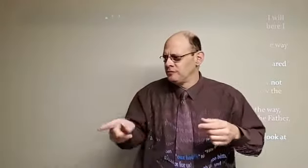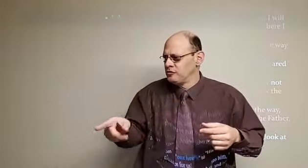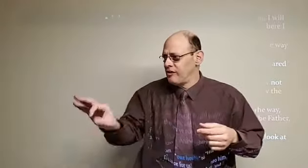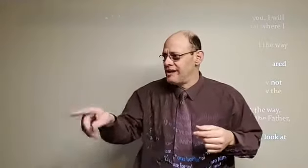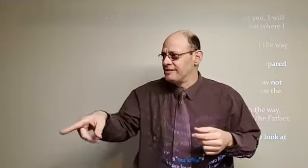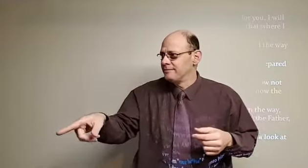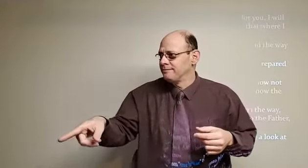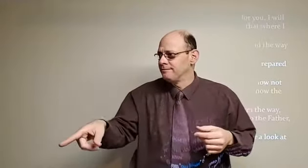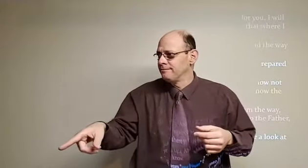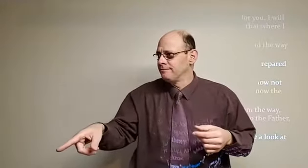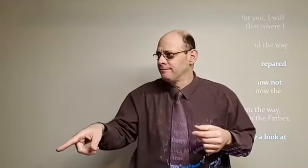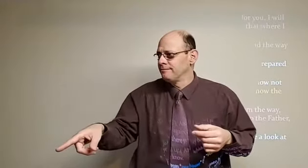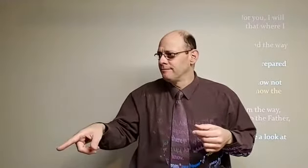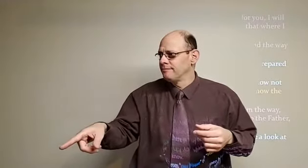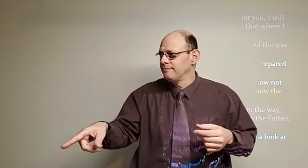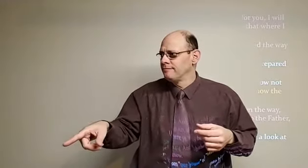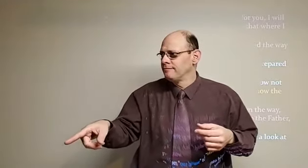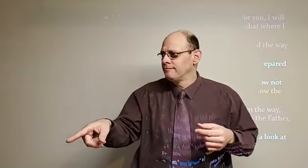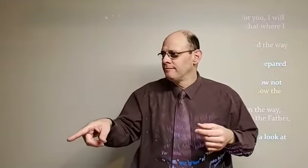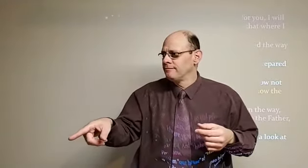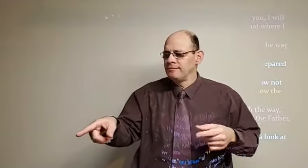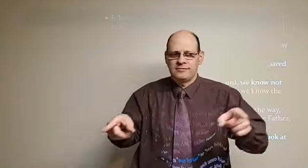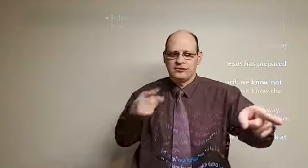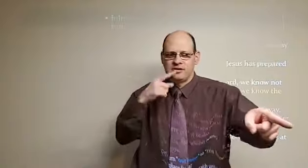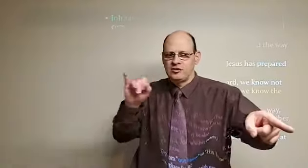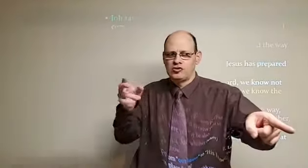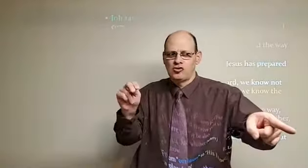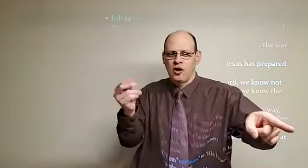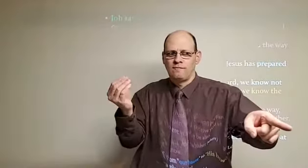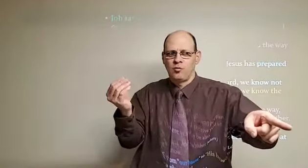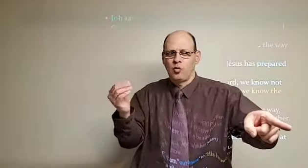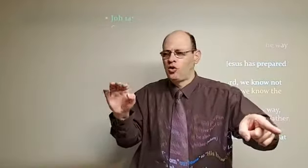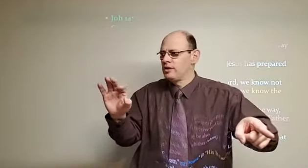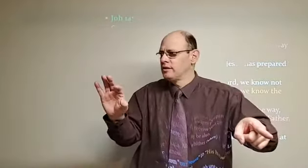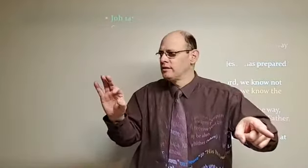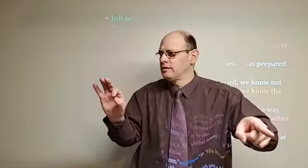find it 9 either 14 9 9 14 or something